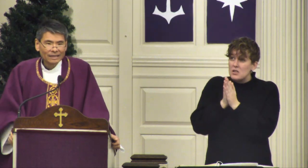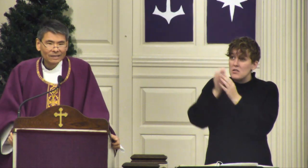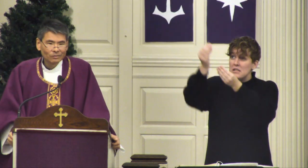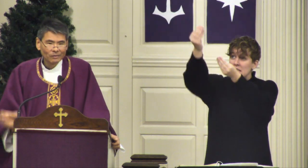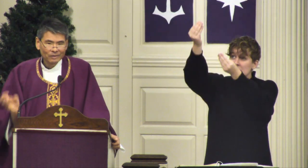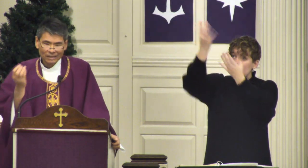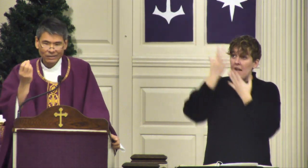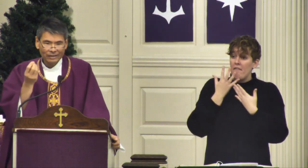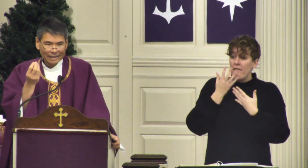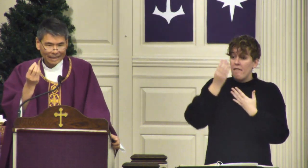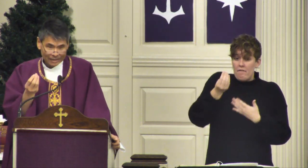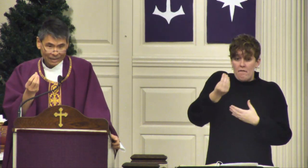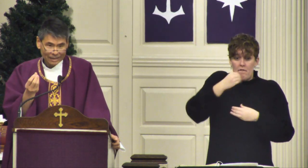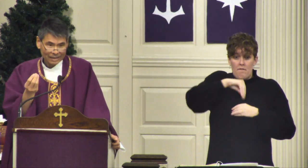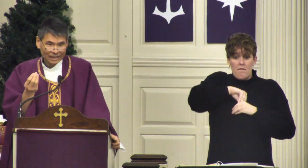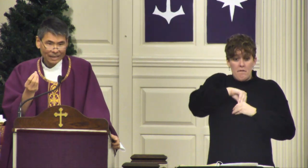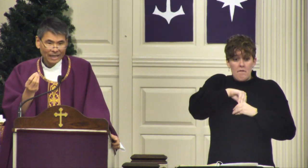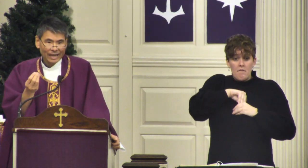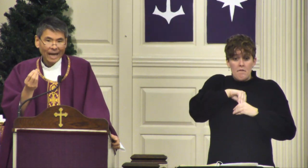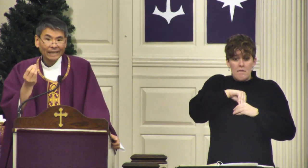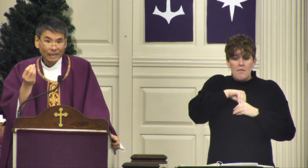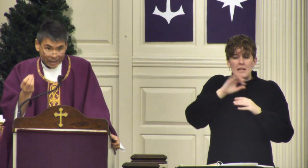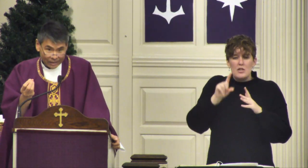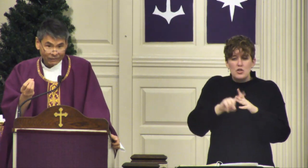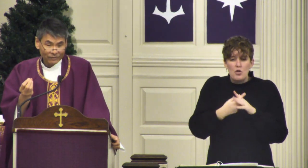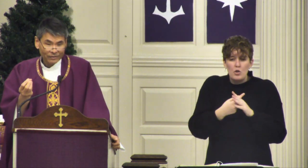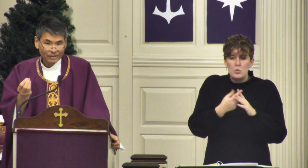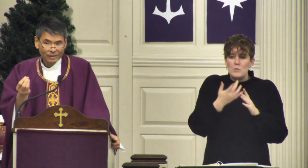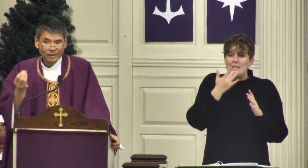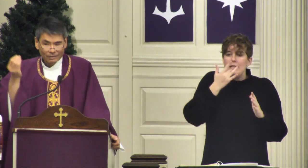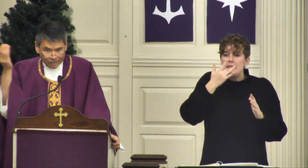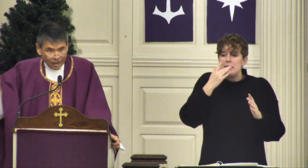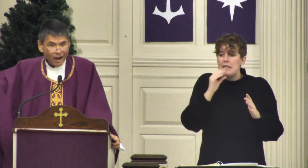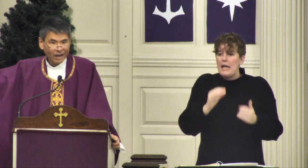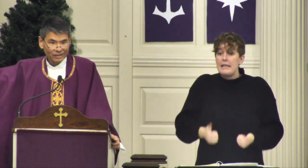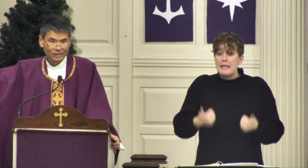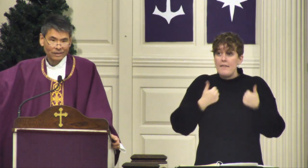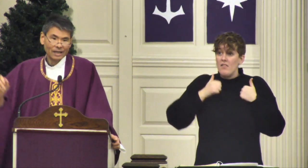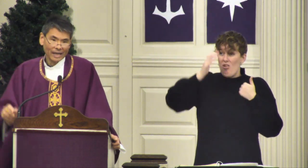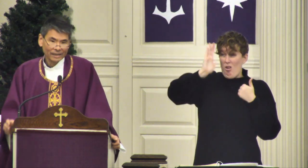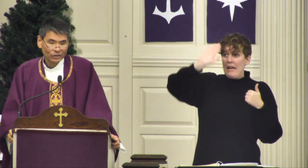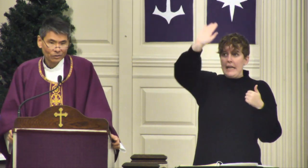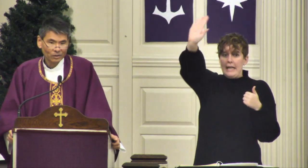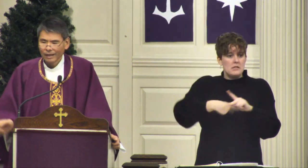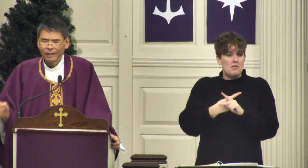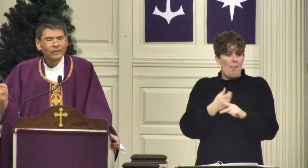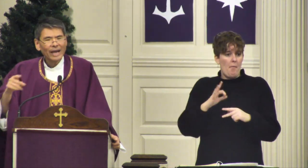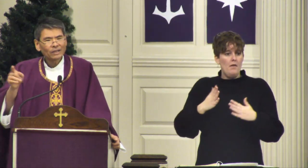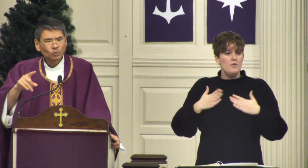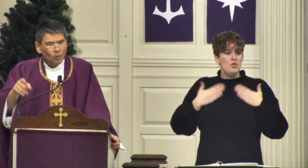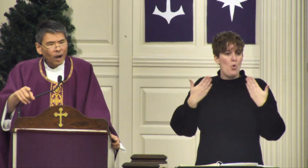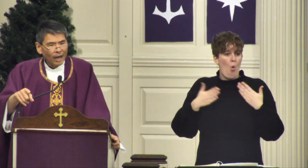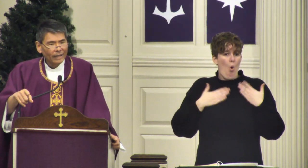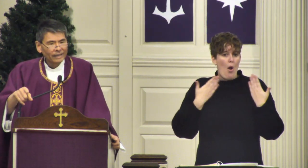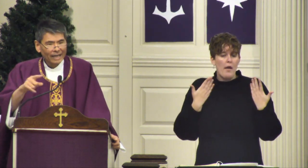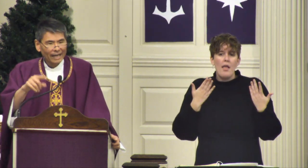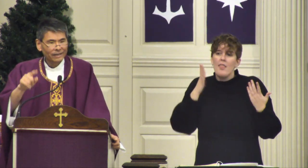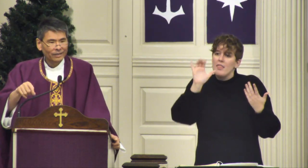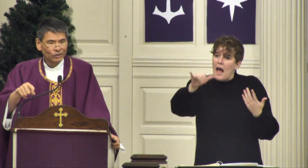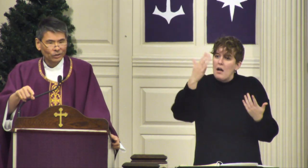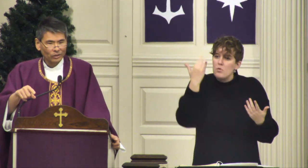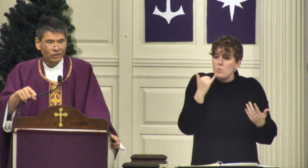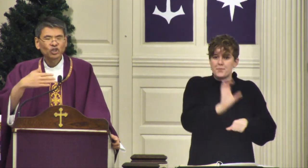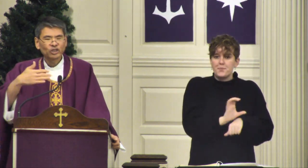when we start to taste and live God's kind of joy. That's why the Catholic